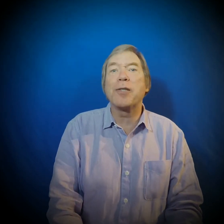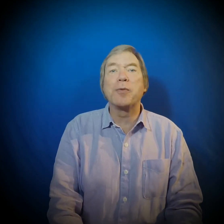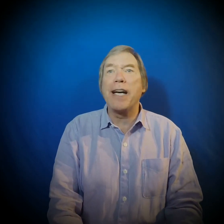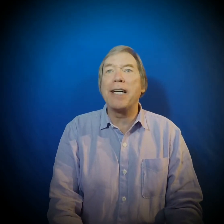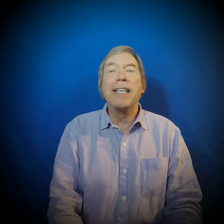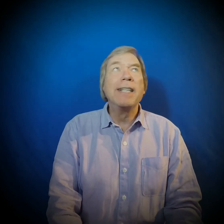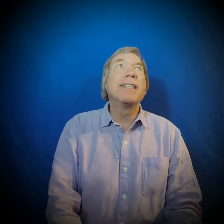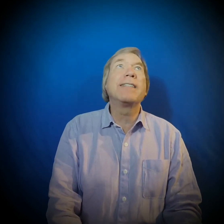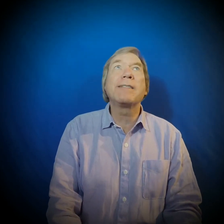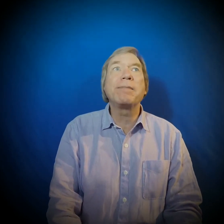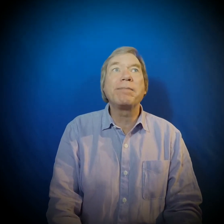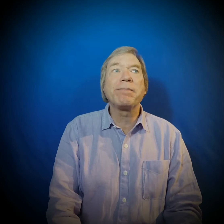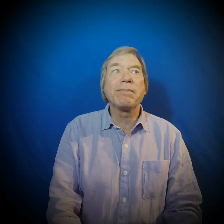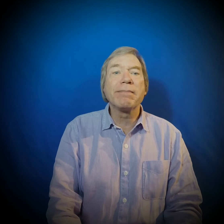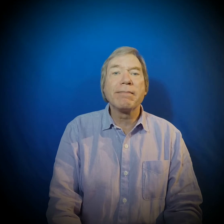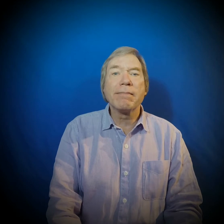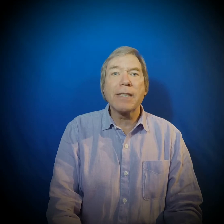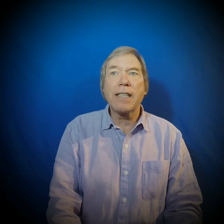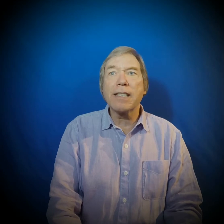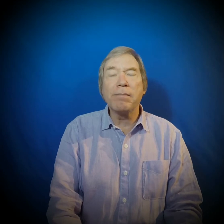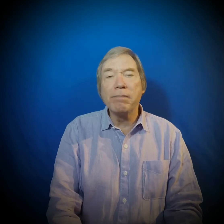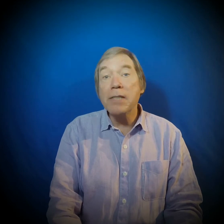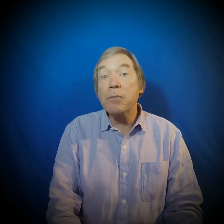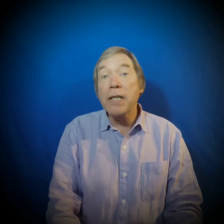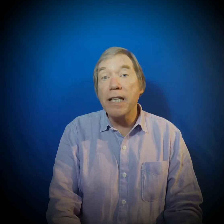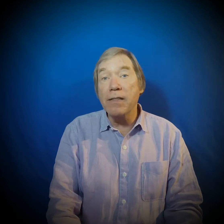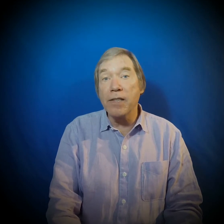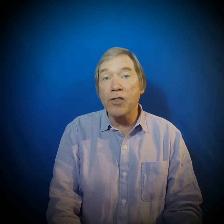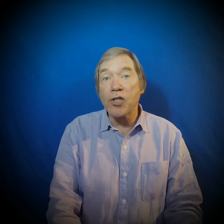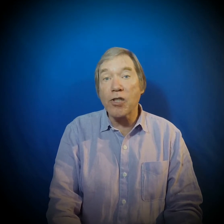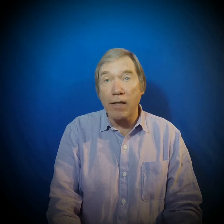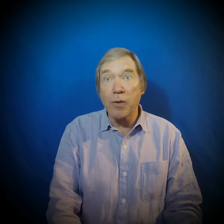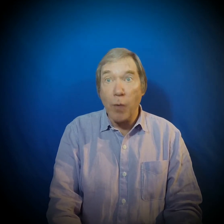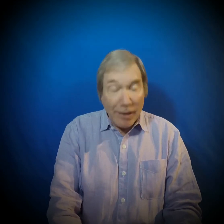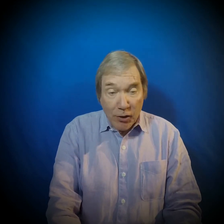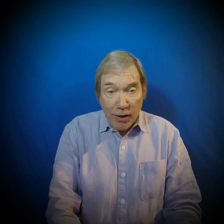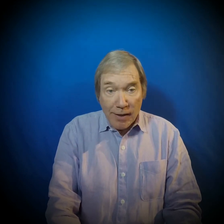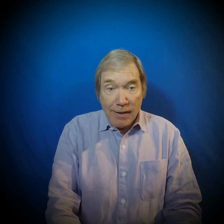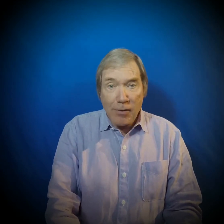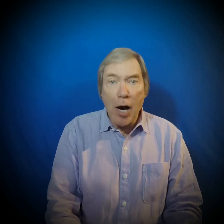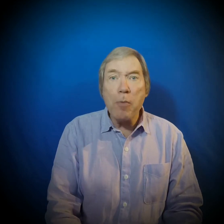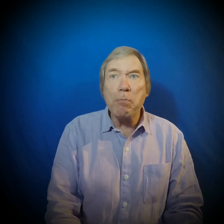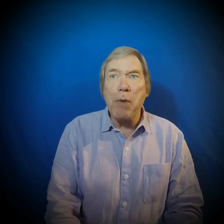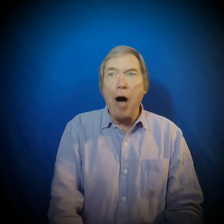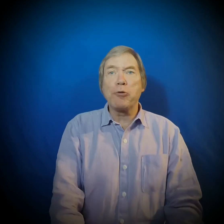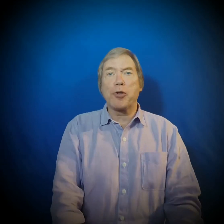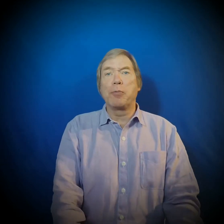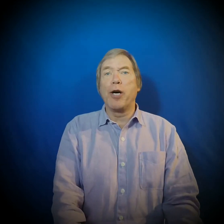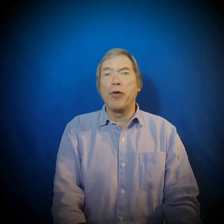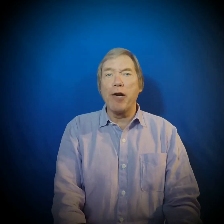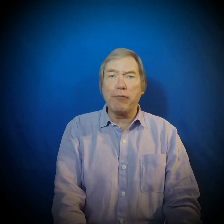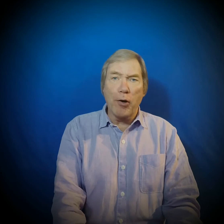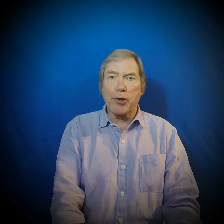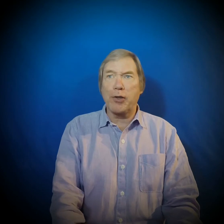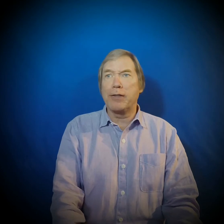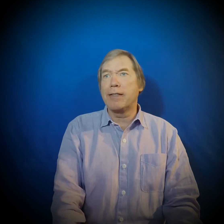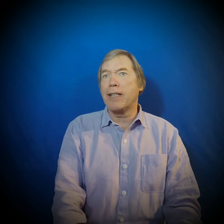array. But like a misbehaved and sullen wench, thou pout'st upon thy fortune and thy